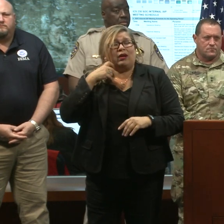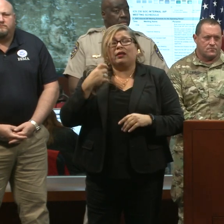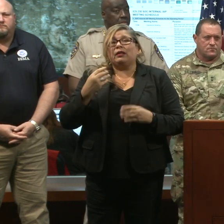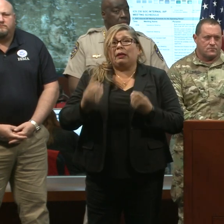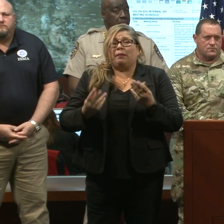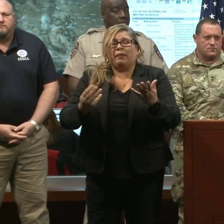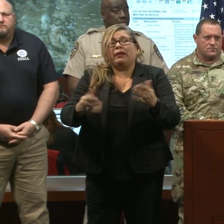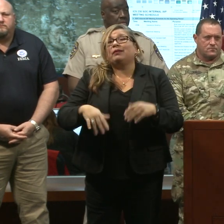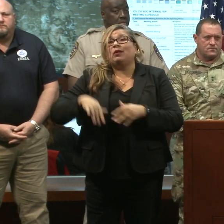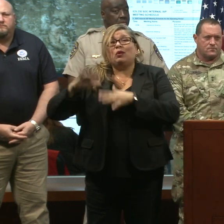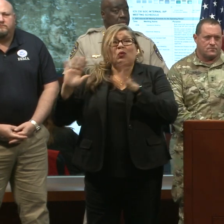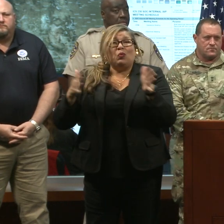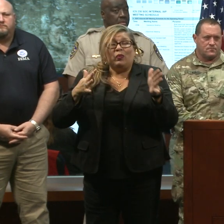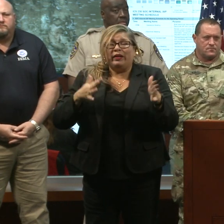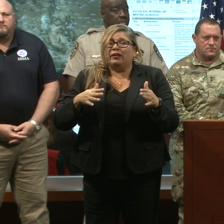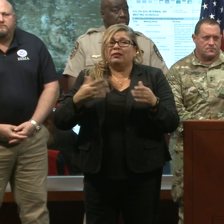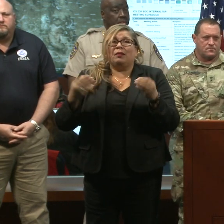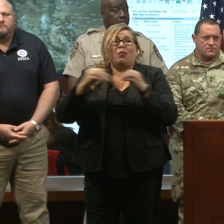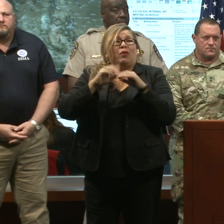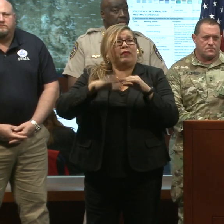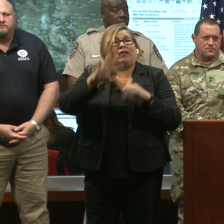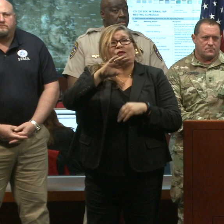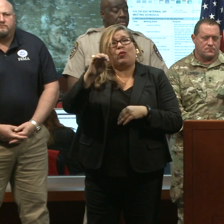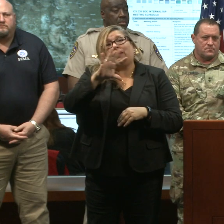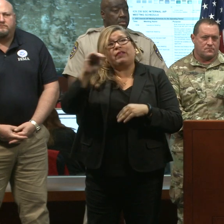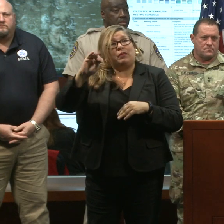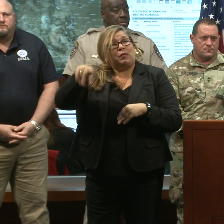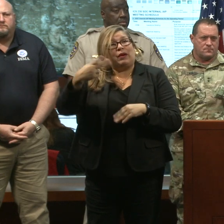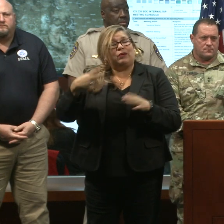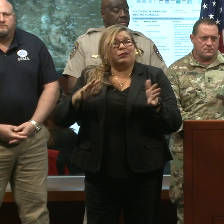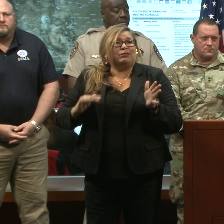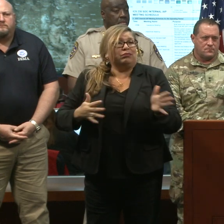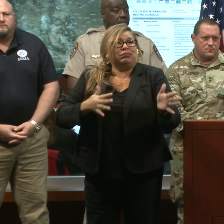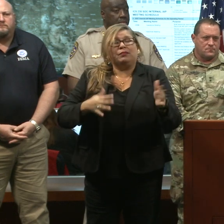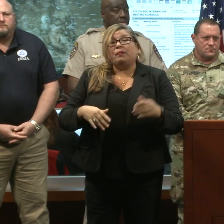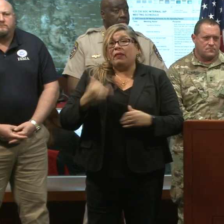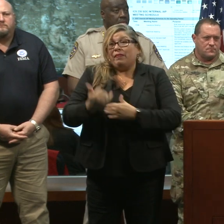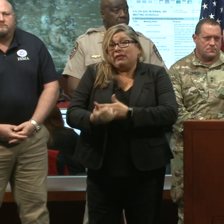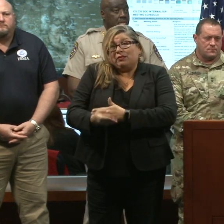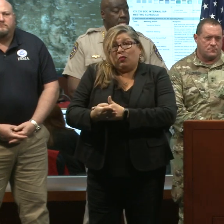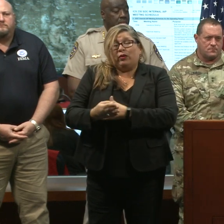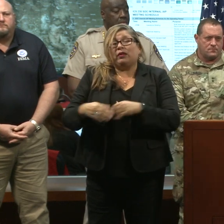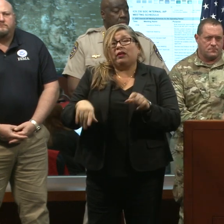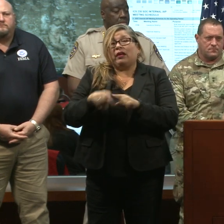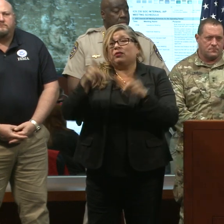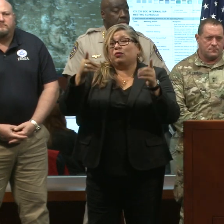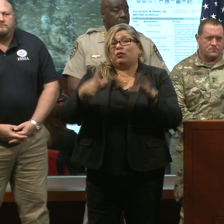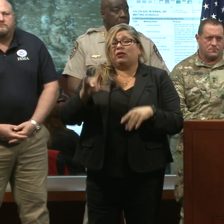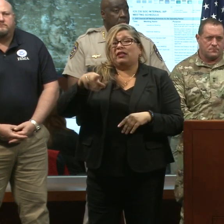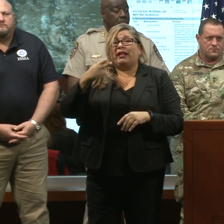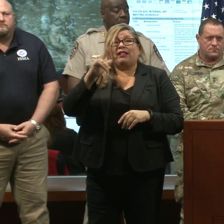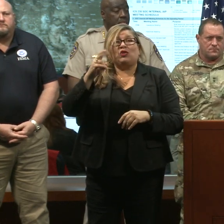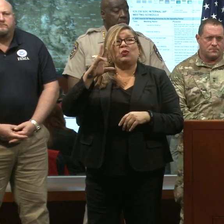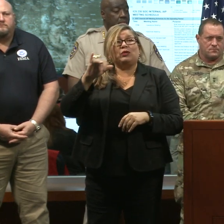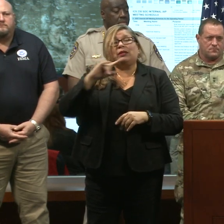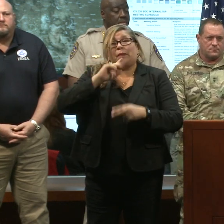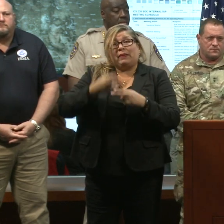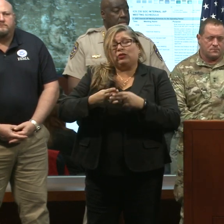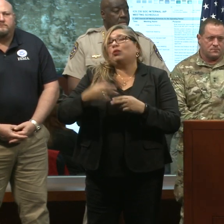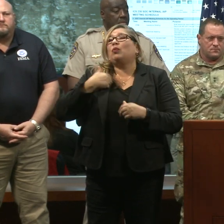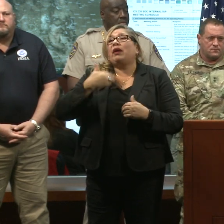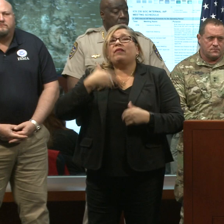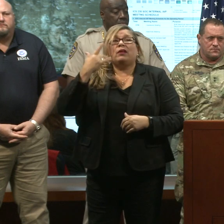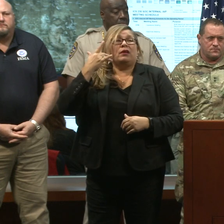are blowing in excess of 40 or 50 miles an hour. What we have this morning, as Director Ghilarducci said, we have fire departments from all